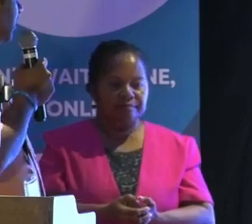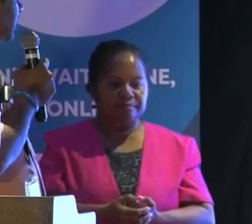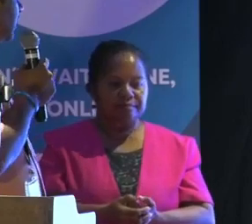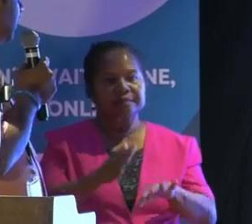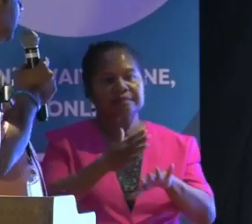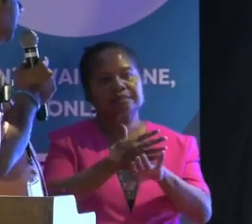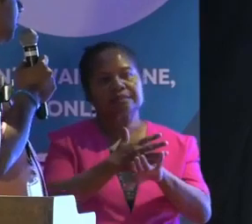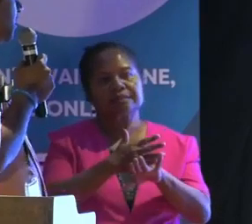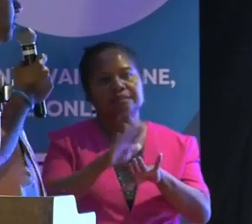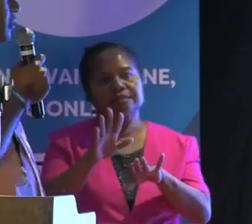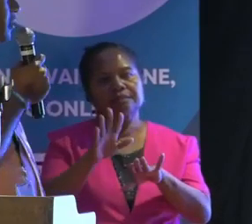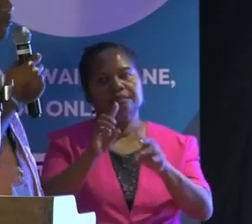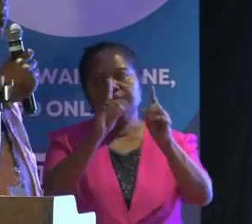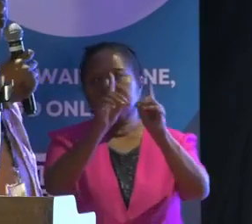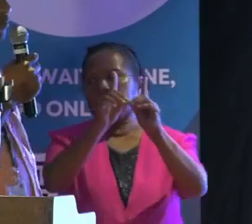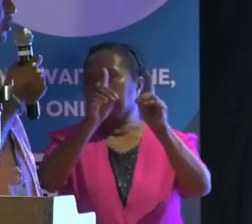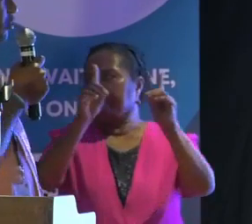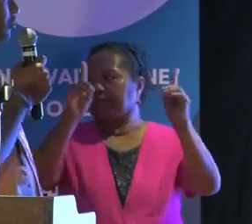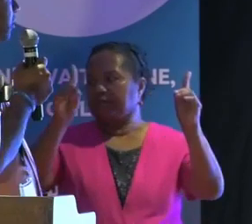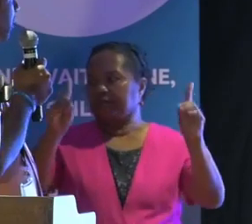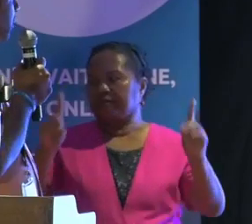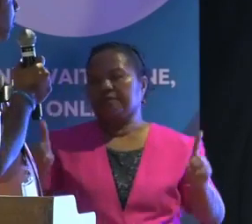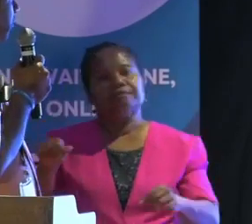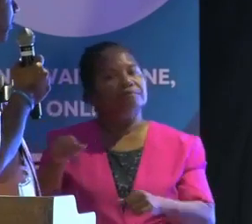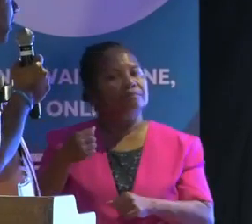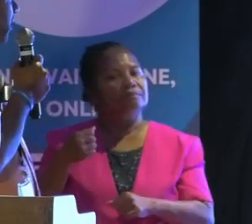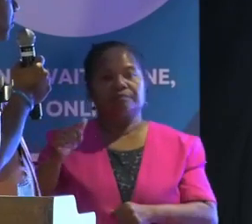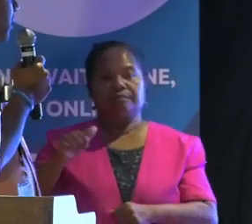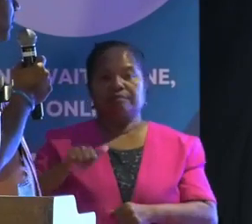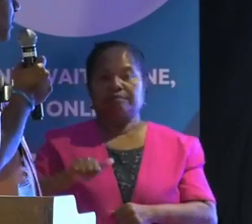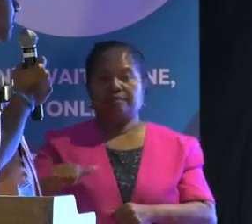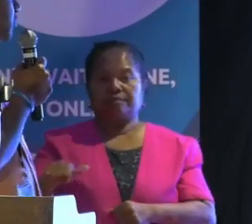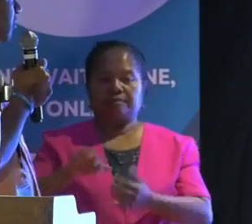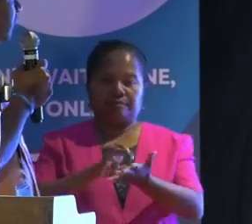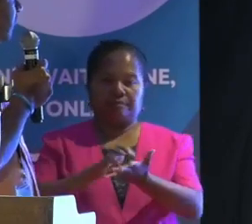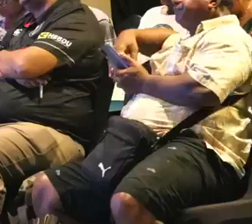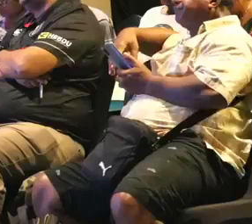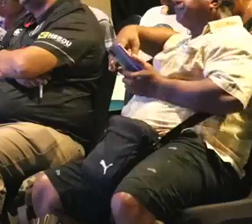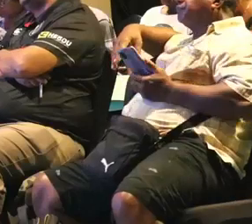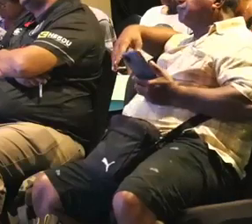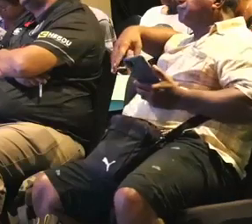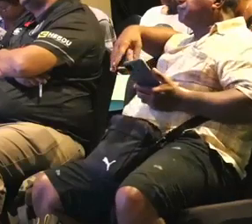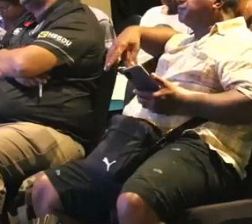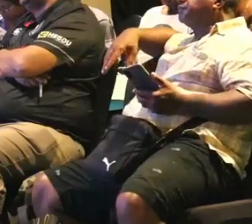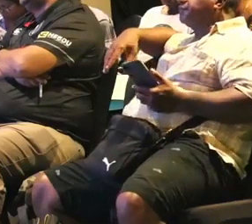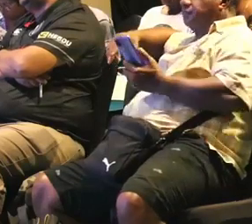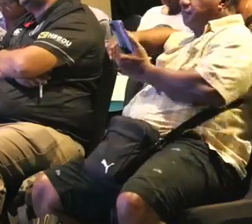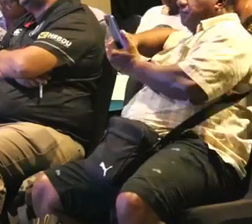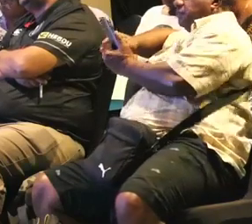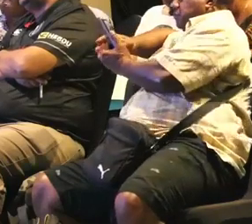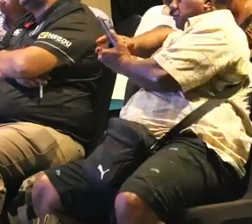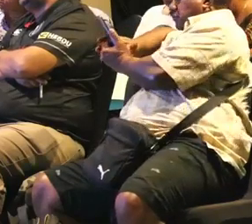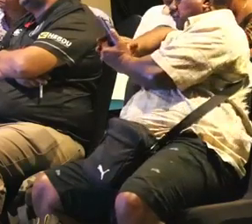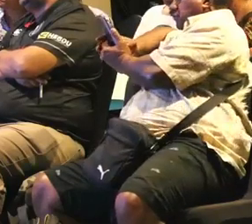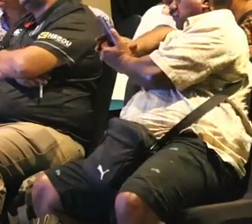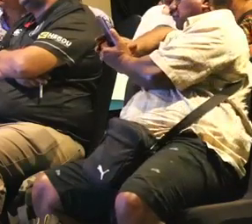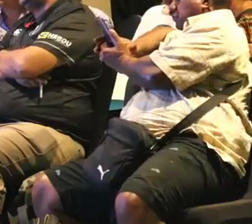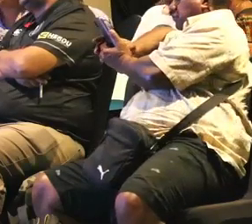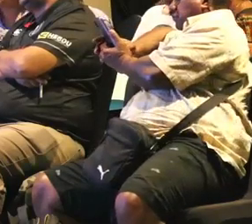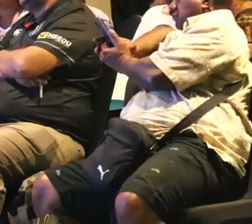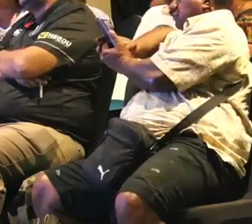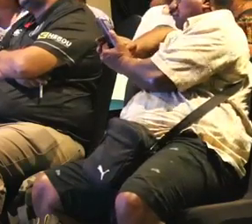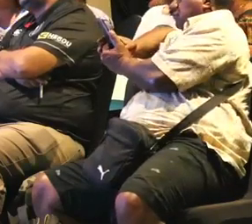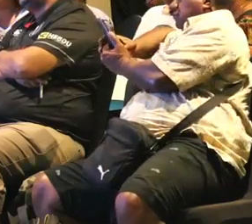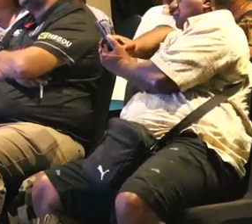new declaration may not be used to recalculate the tax for the fortnights that have already passed. I had a